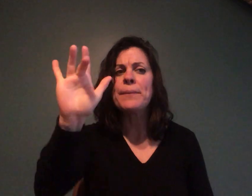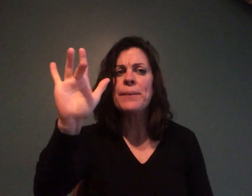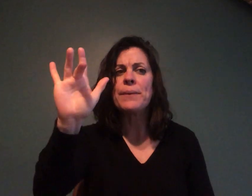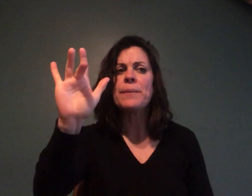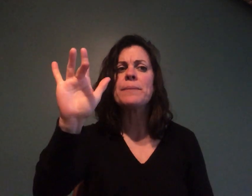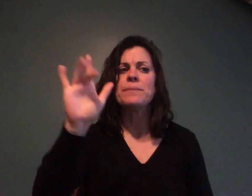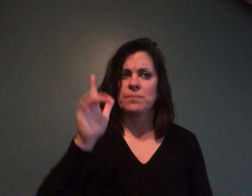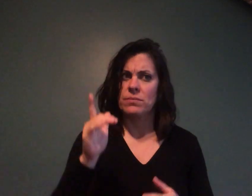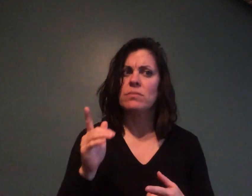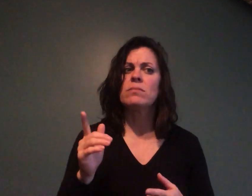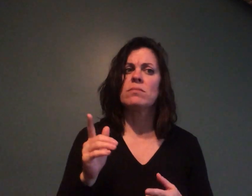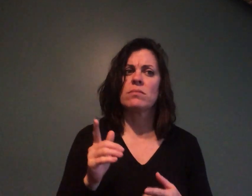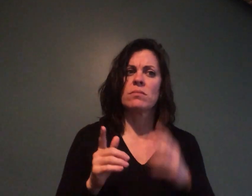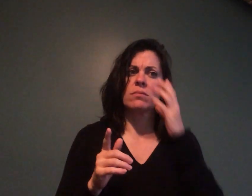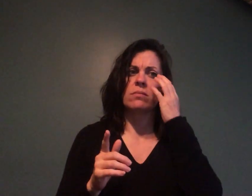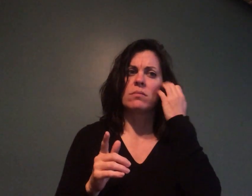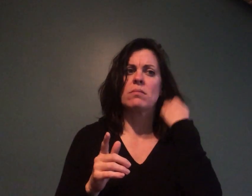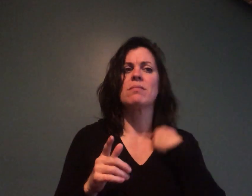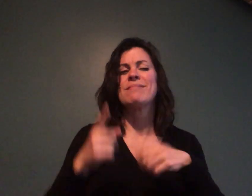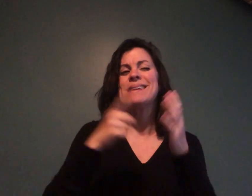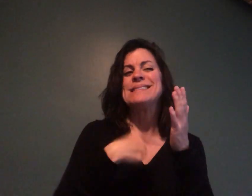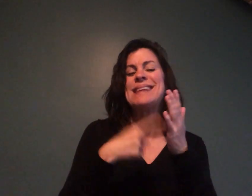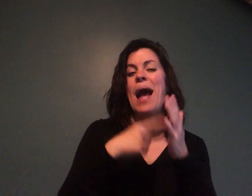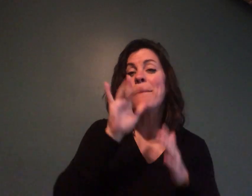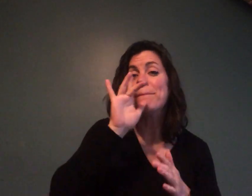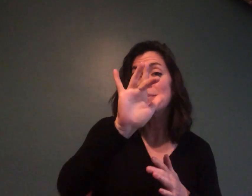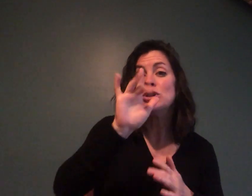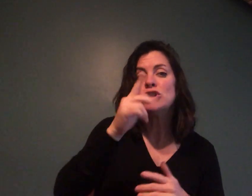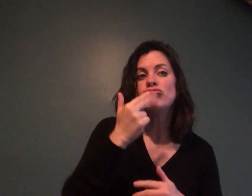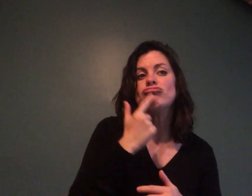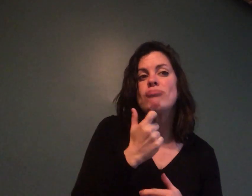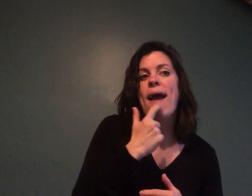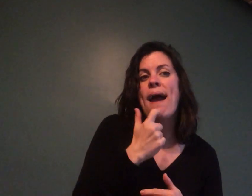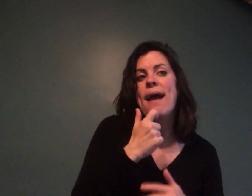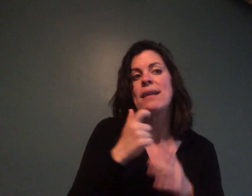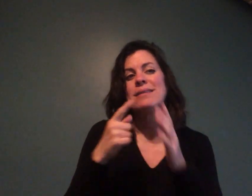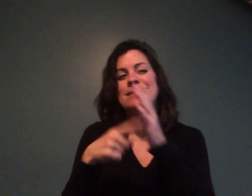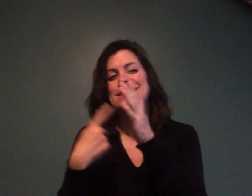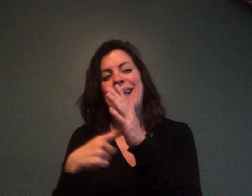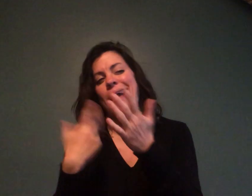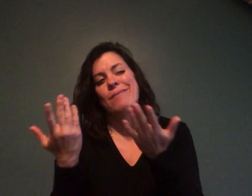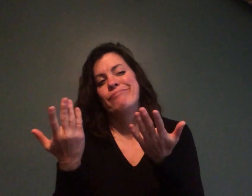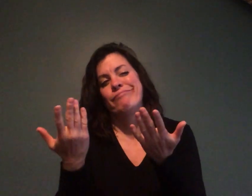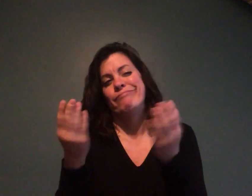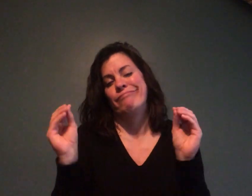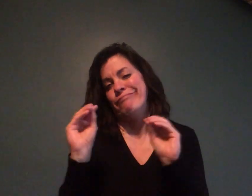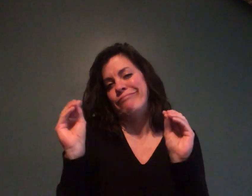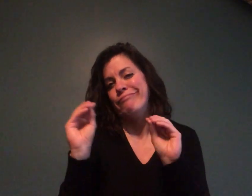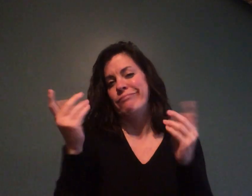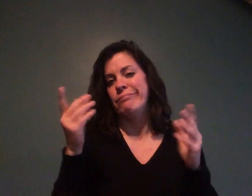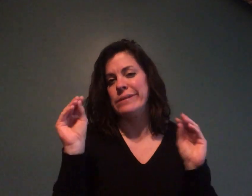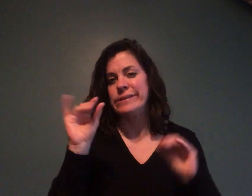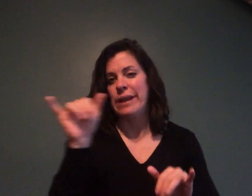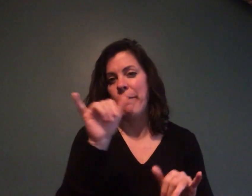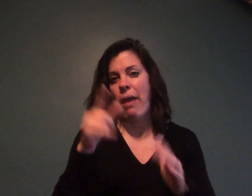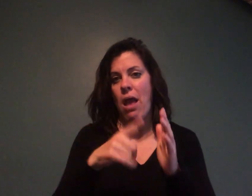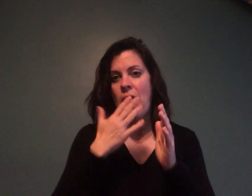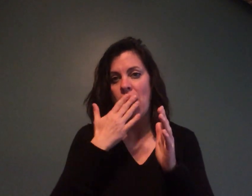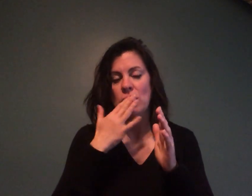unit. No matter to how they look. Okay. As long as we know there's a